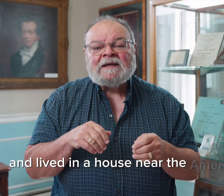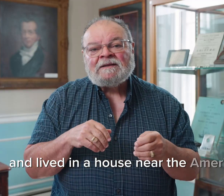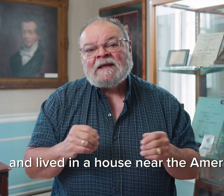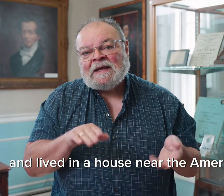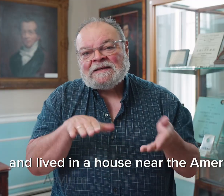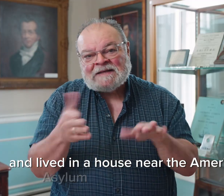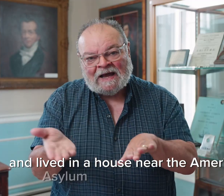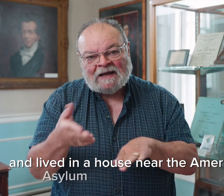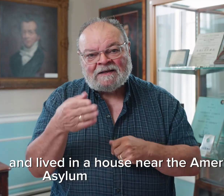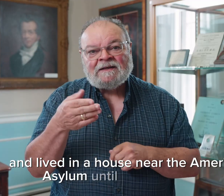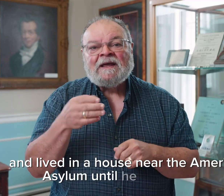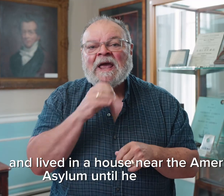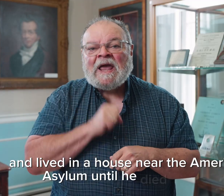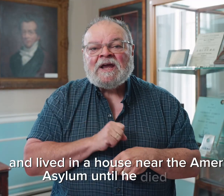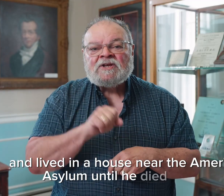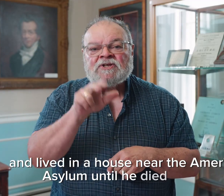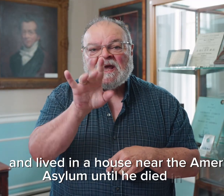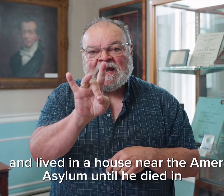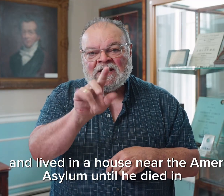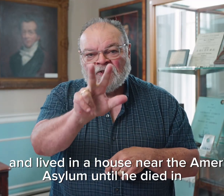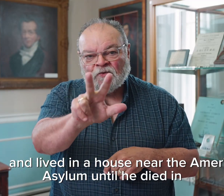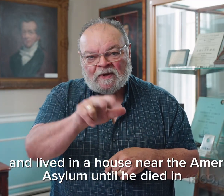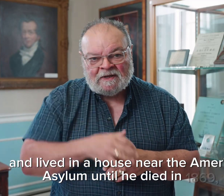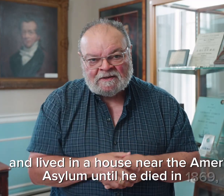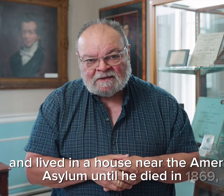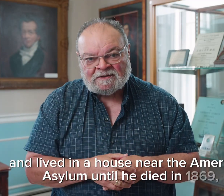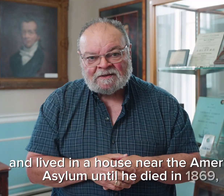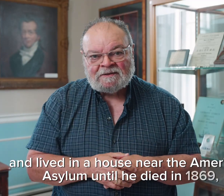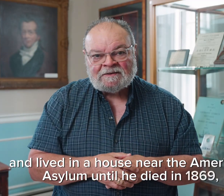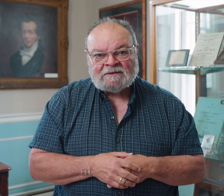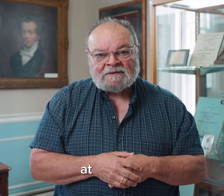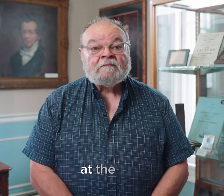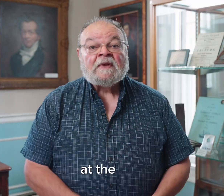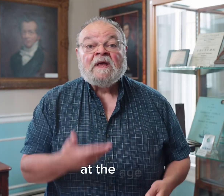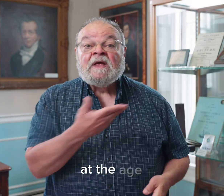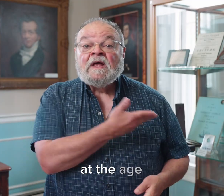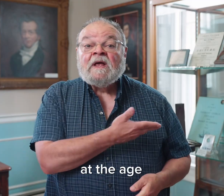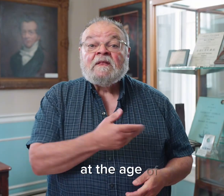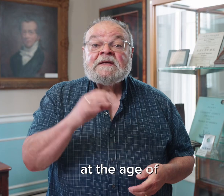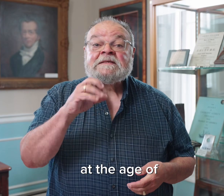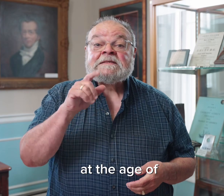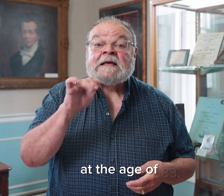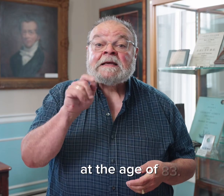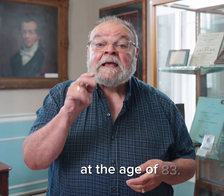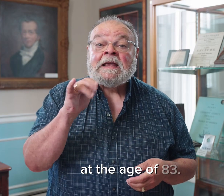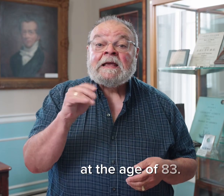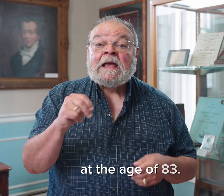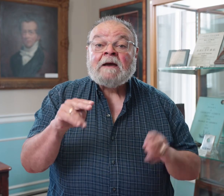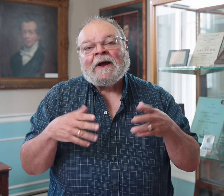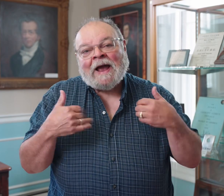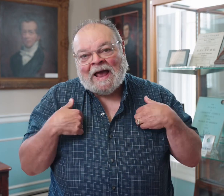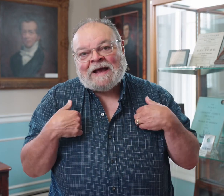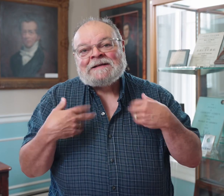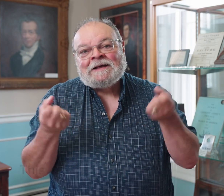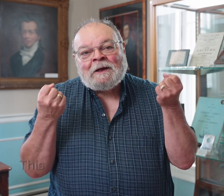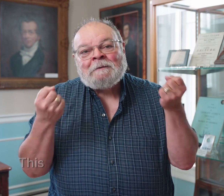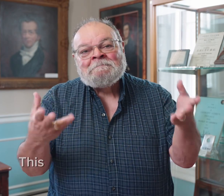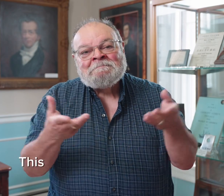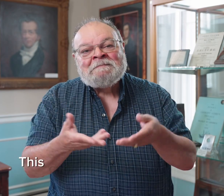American Asylum until he died in 1869 at the age of 83. This